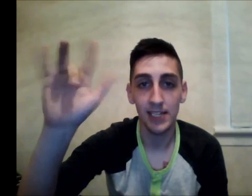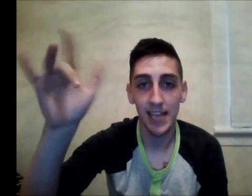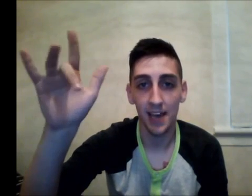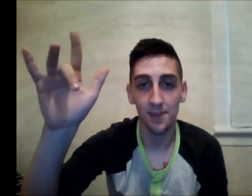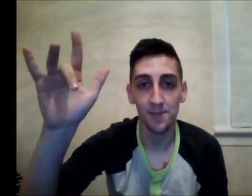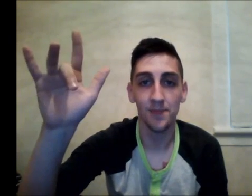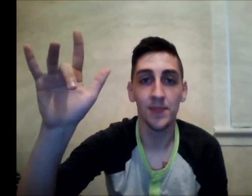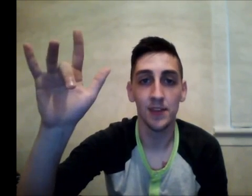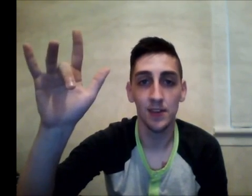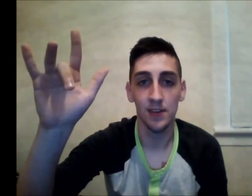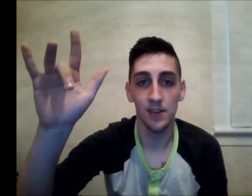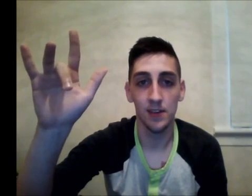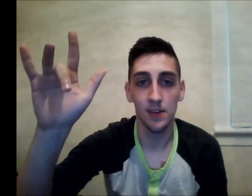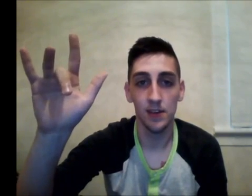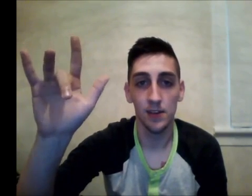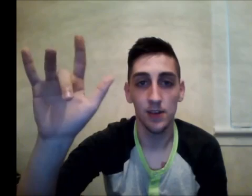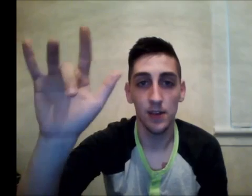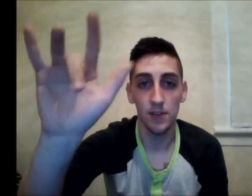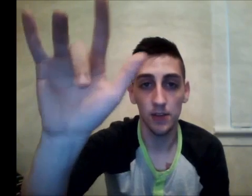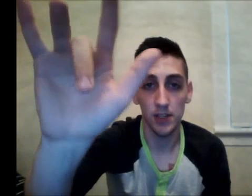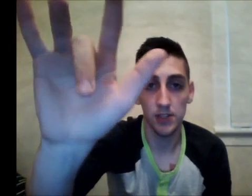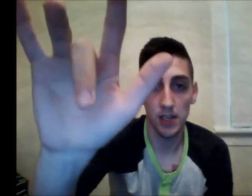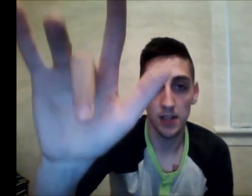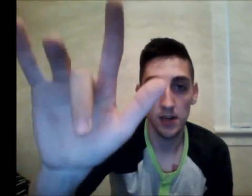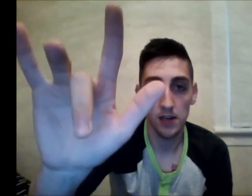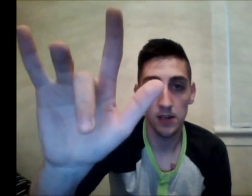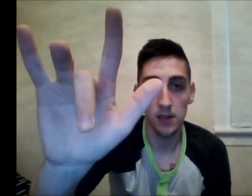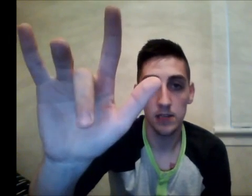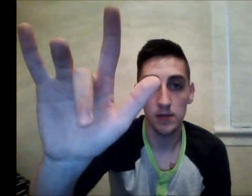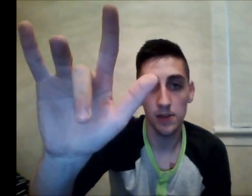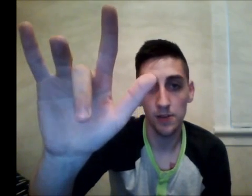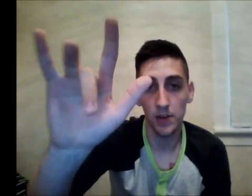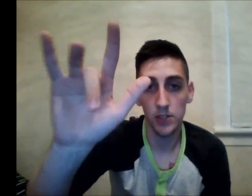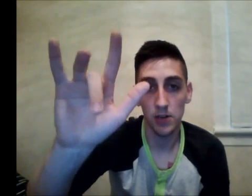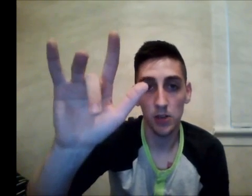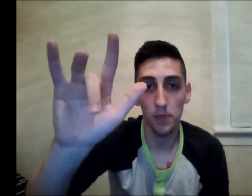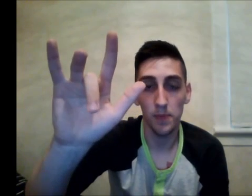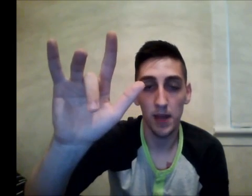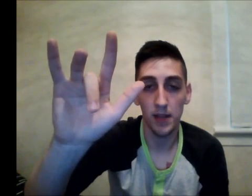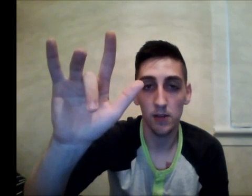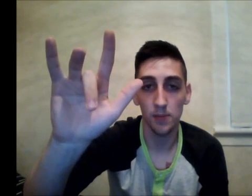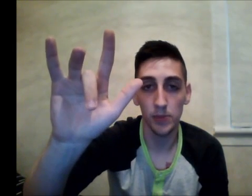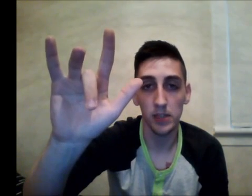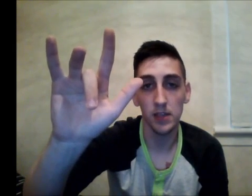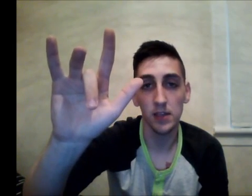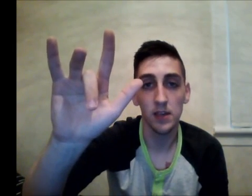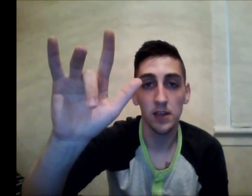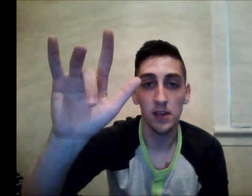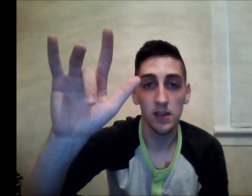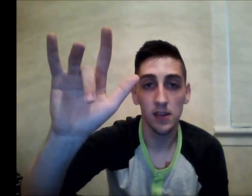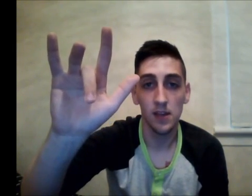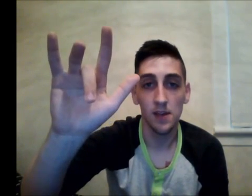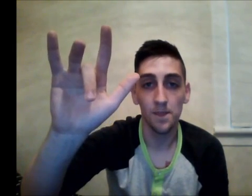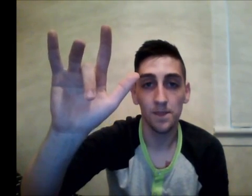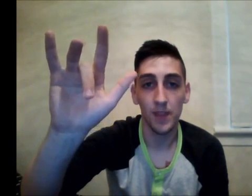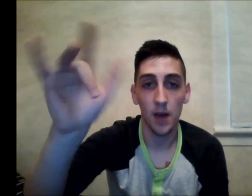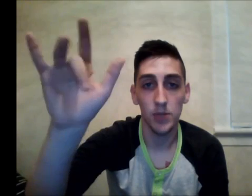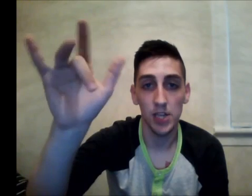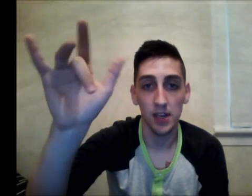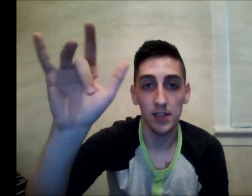10. So I'll let you see that there. Our middle finger is down a little, down completely, and we shake it.